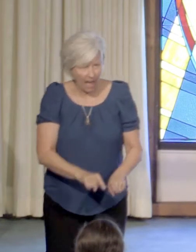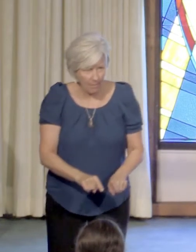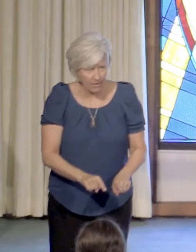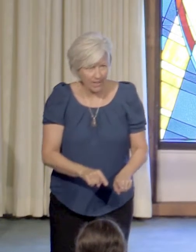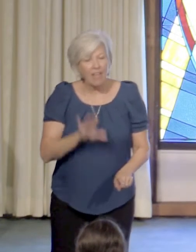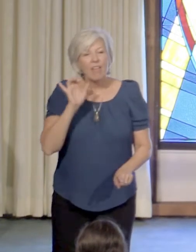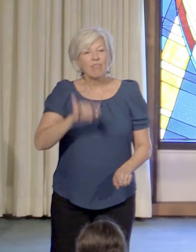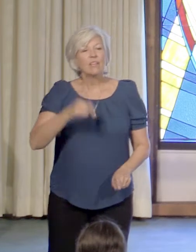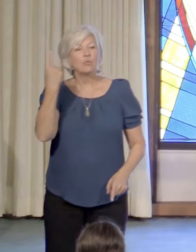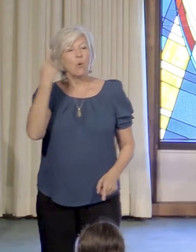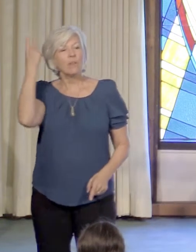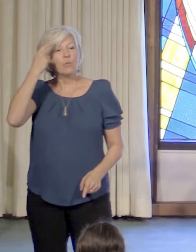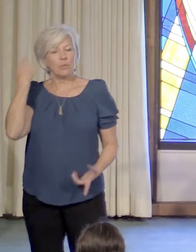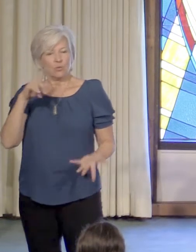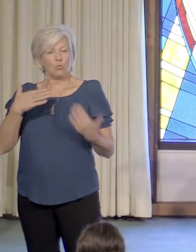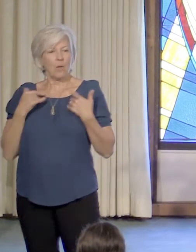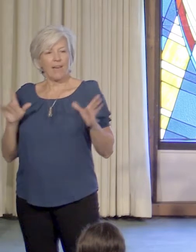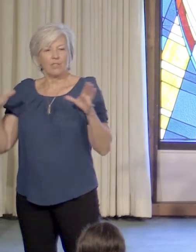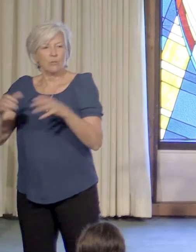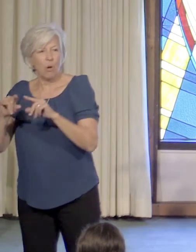when somebody comes to me and says, hey, Charles,